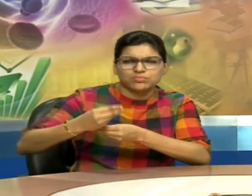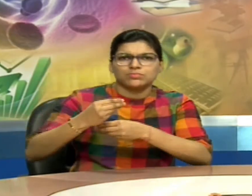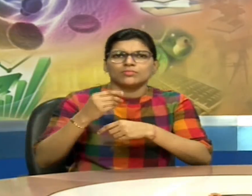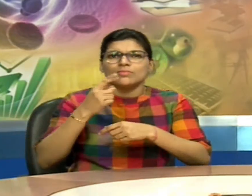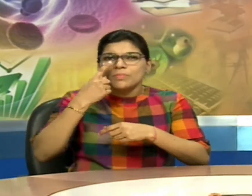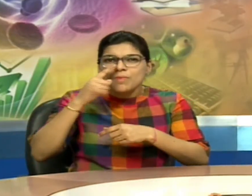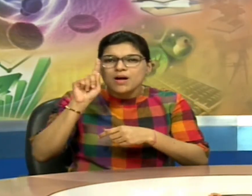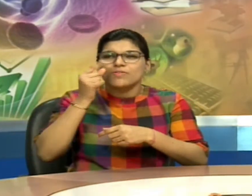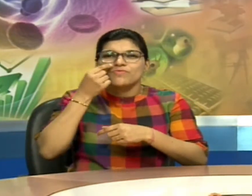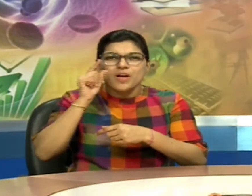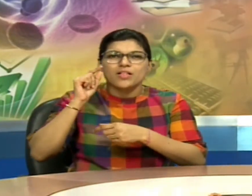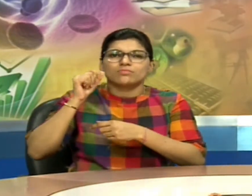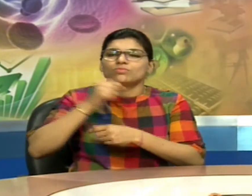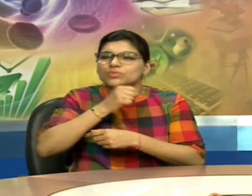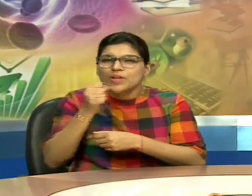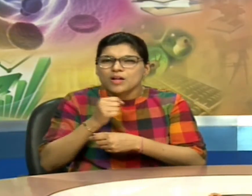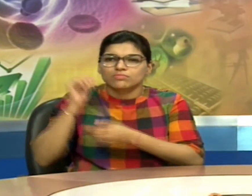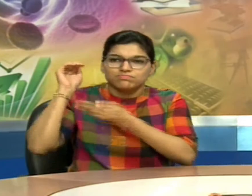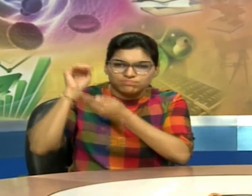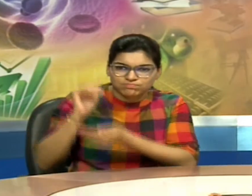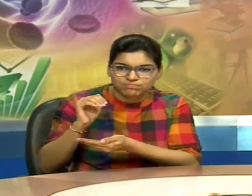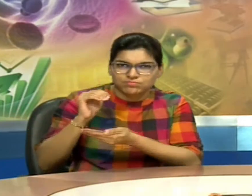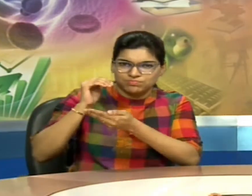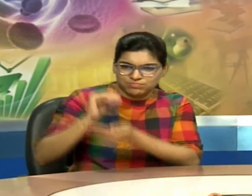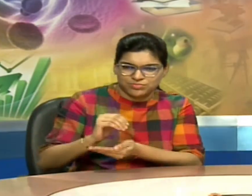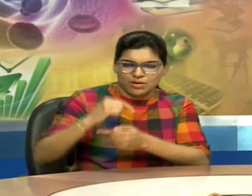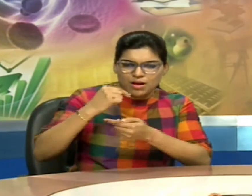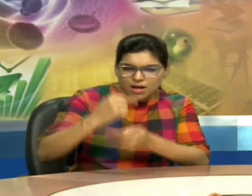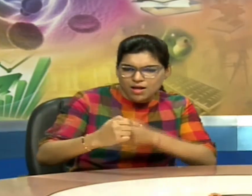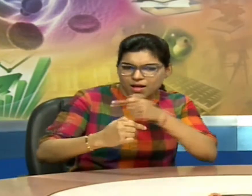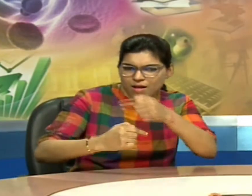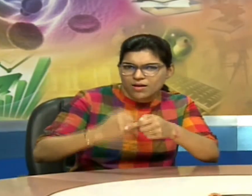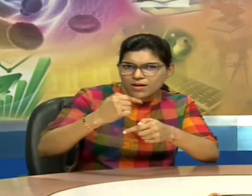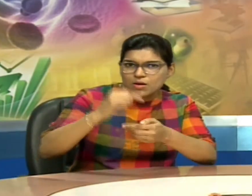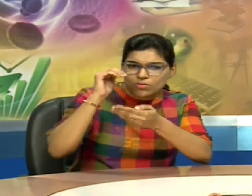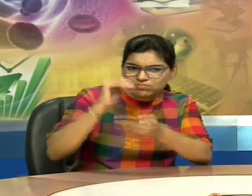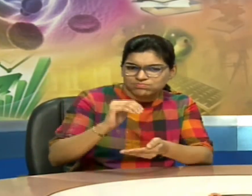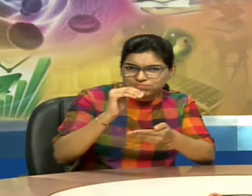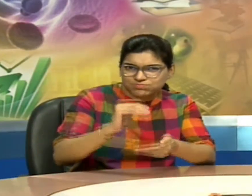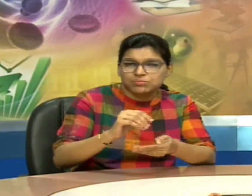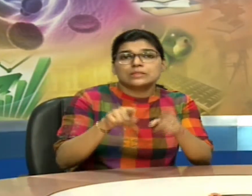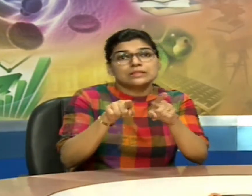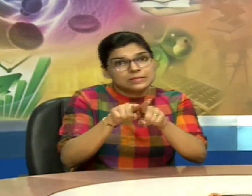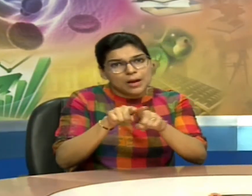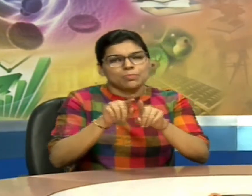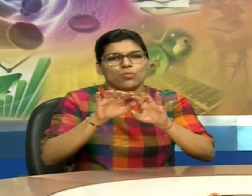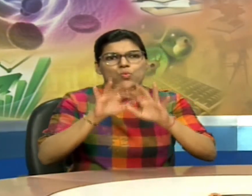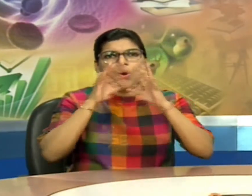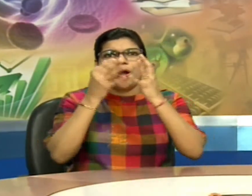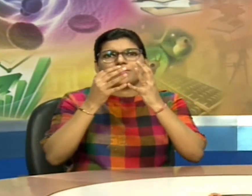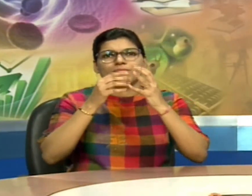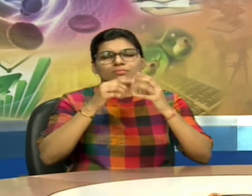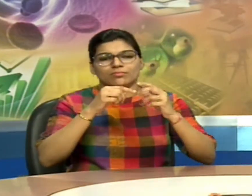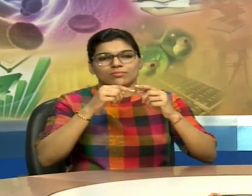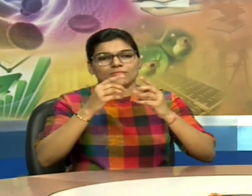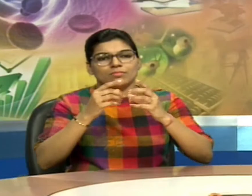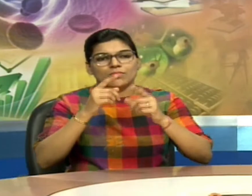Generation. Like in our family we have older generation, then we in our generation, then our children is the